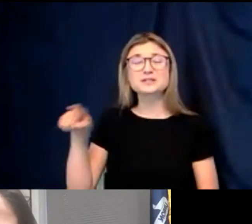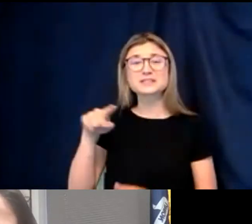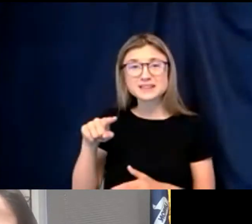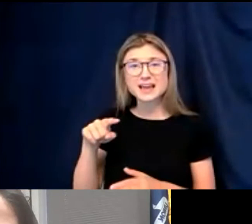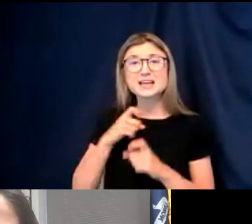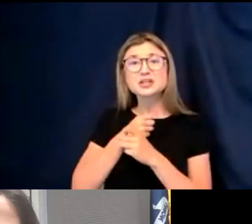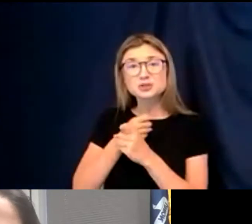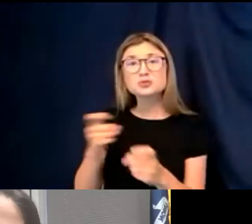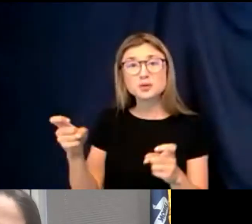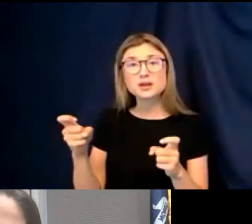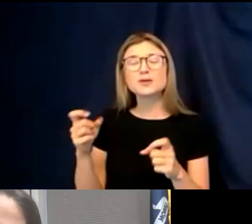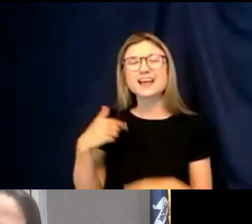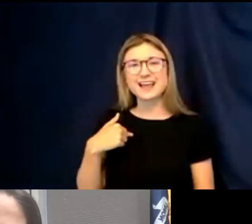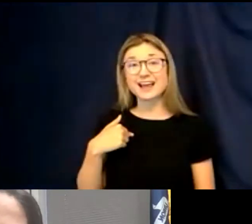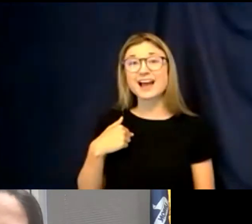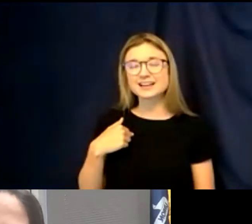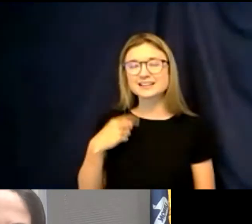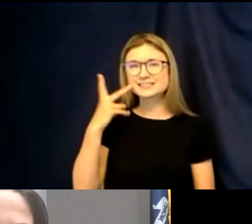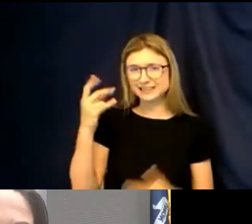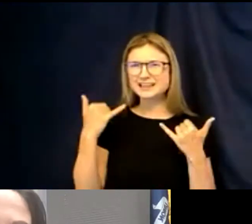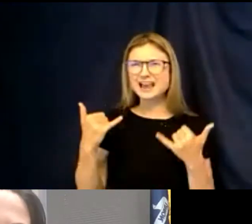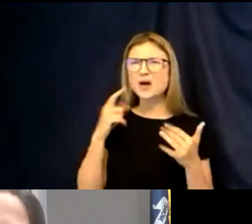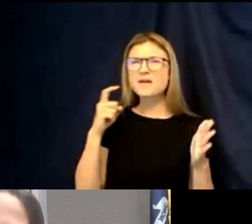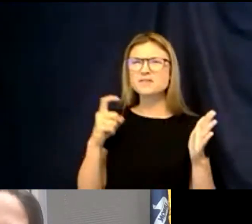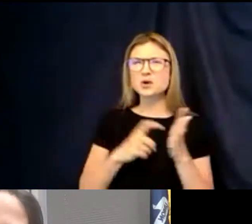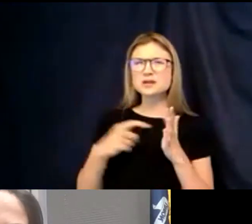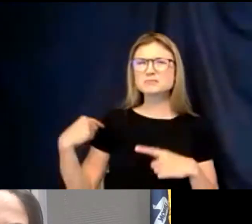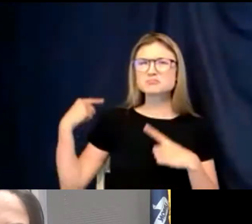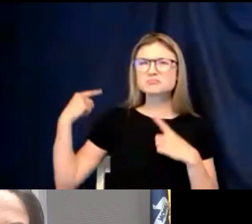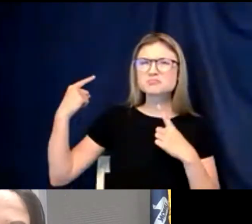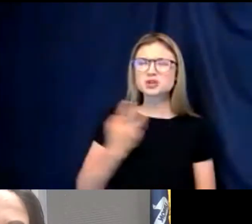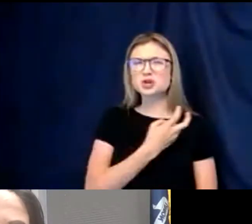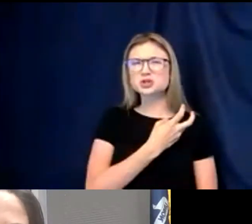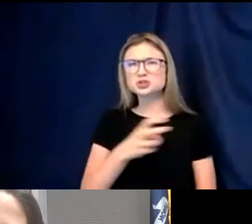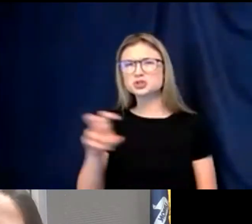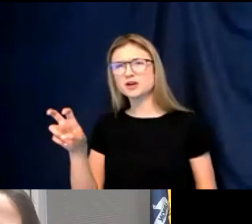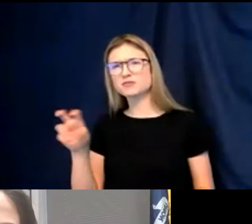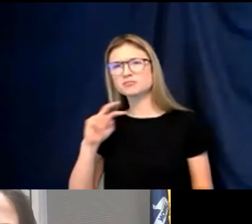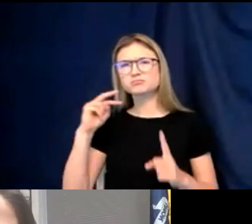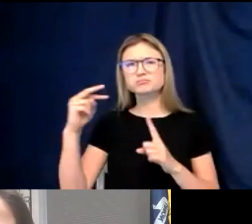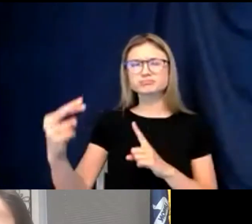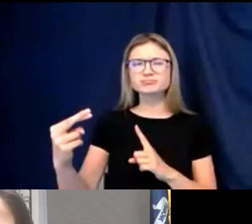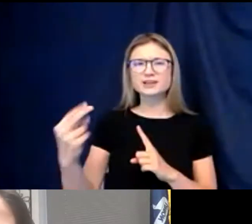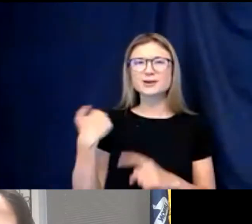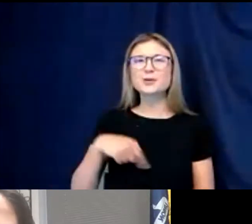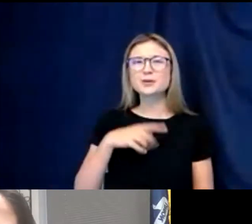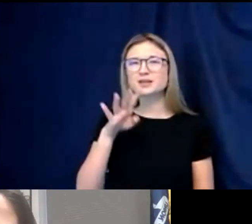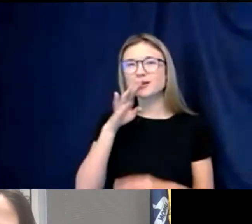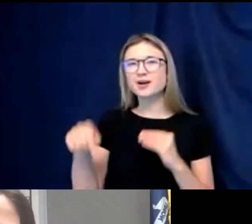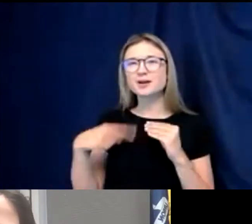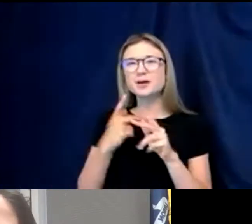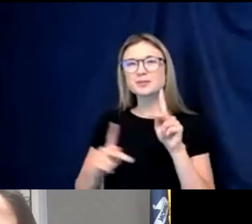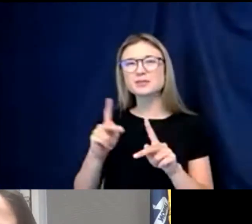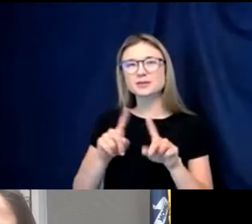which is good, that we start talking about people in a different way. Now, there's certainly much more work to do because some of